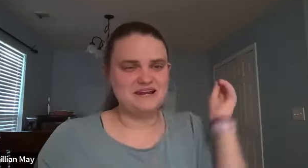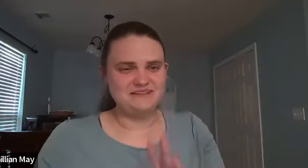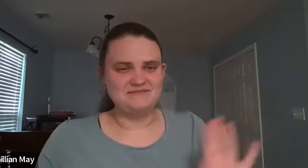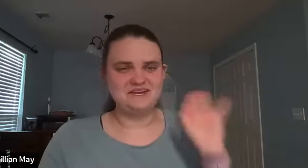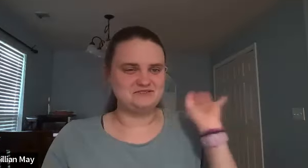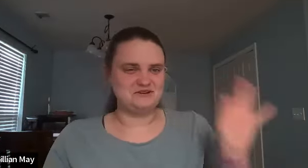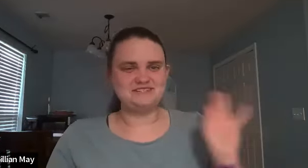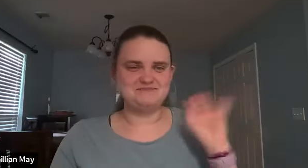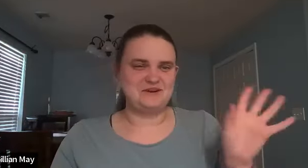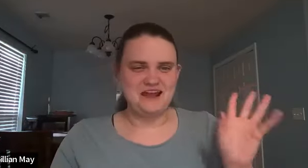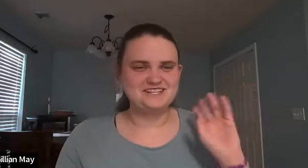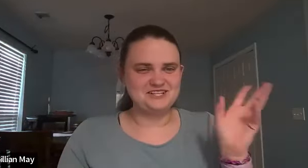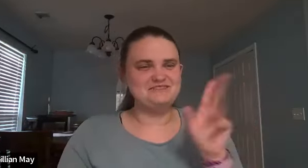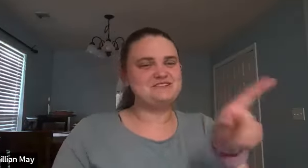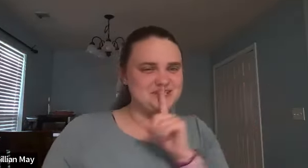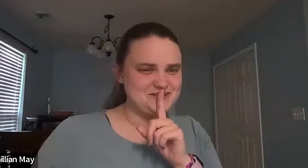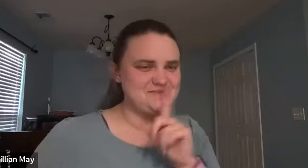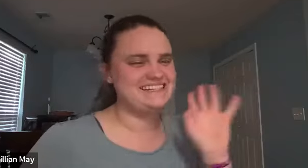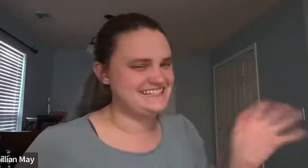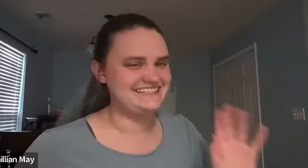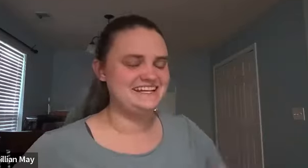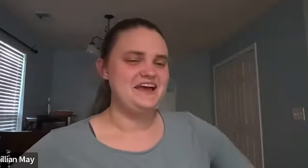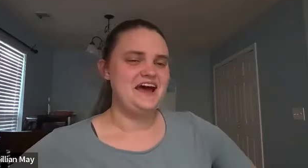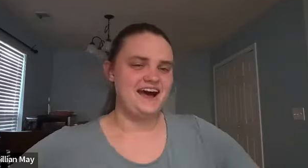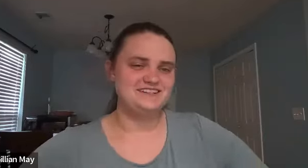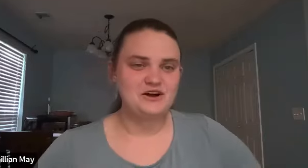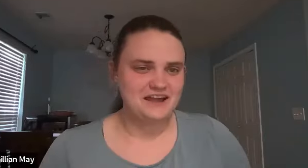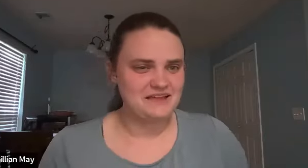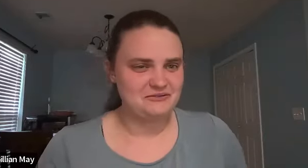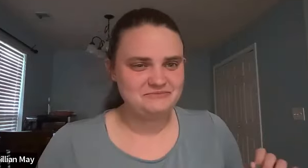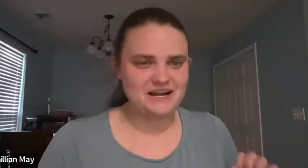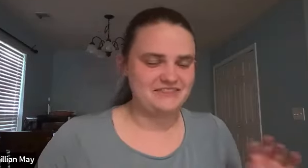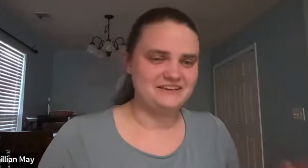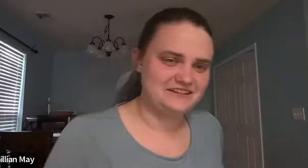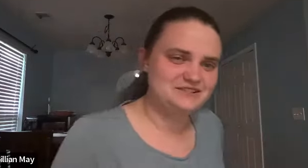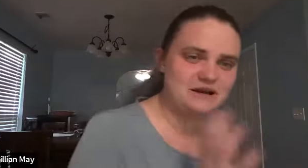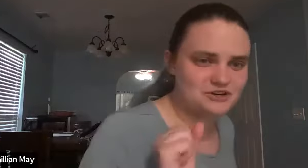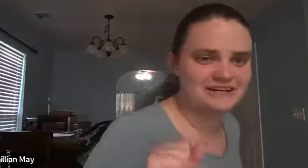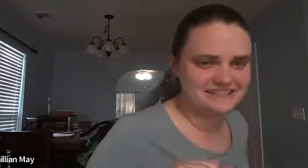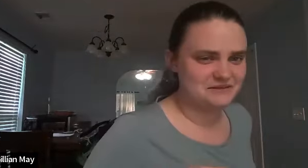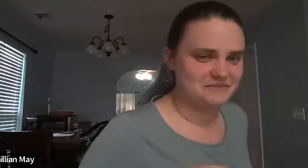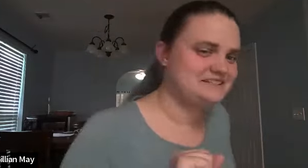randomly hit me and it was gross. I'm sorry. I should have shushed, but I didn't. I talk out loud when I think things through and I'm trying to teach something. So,